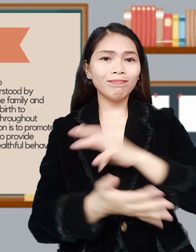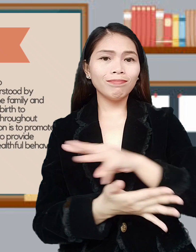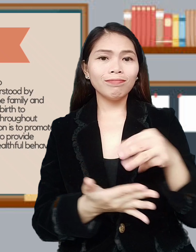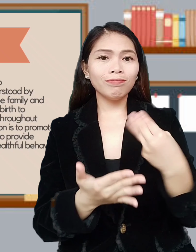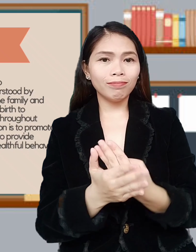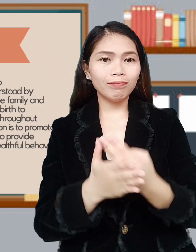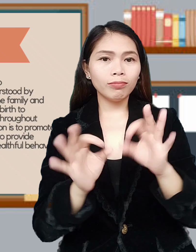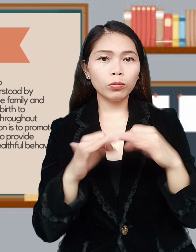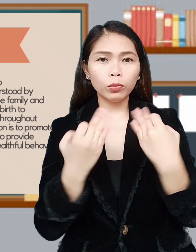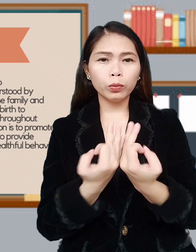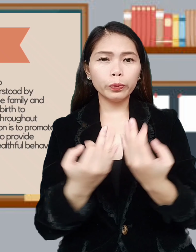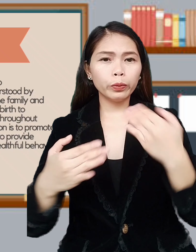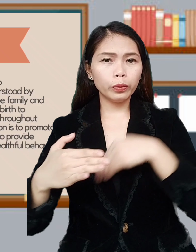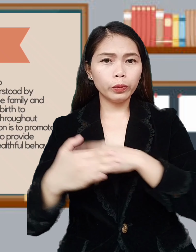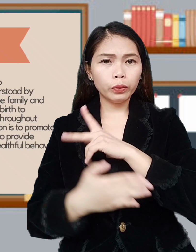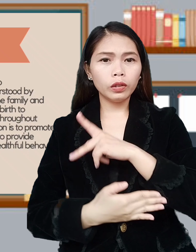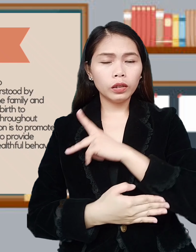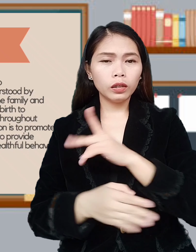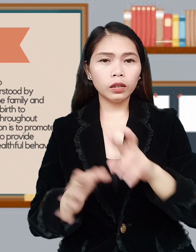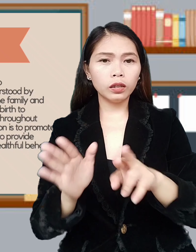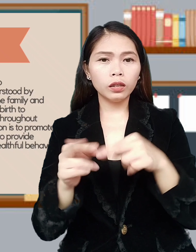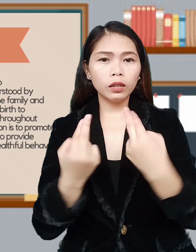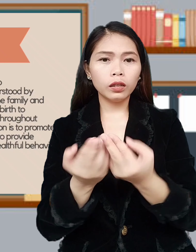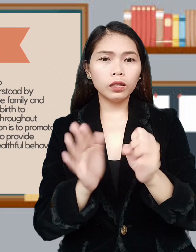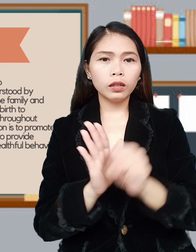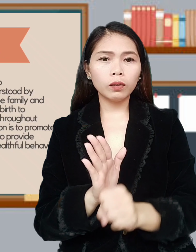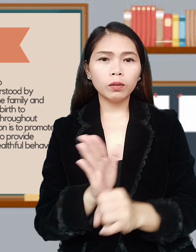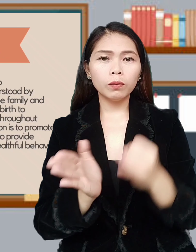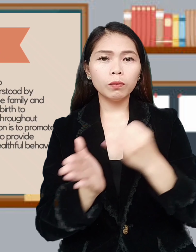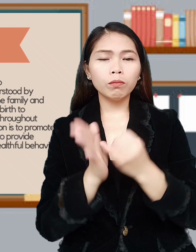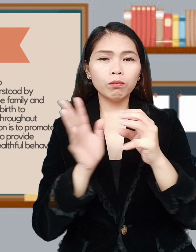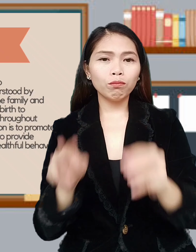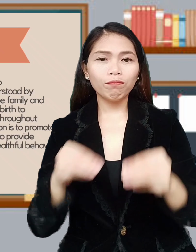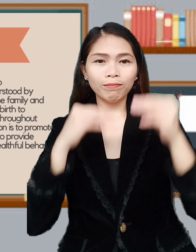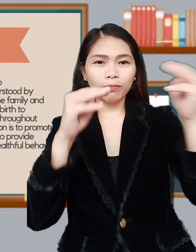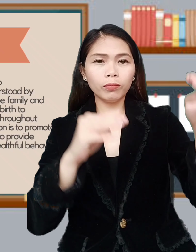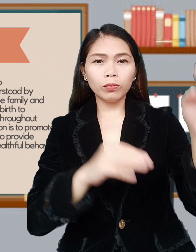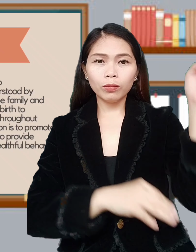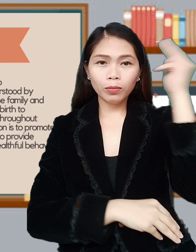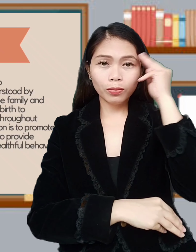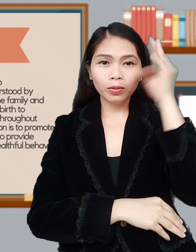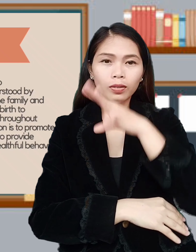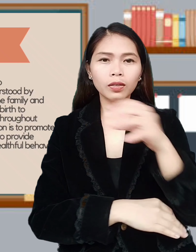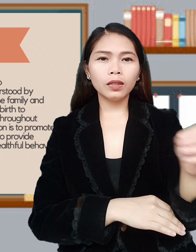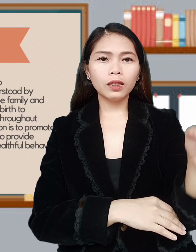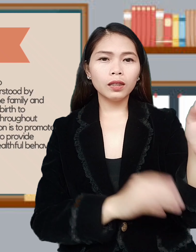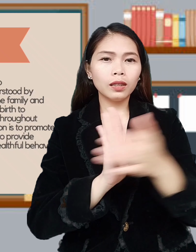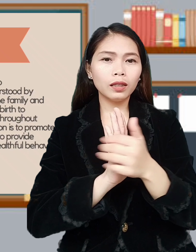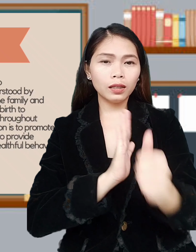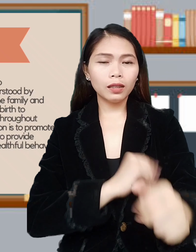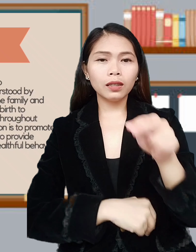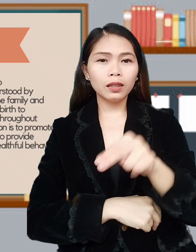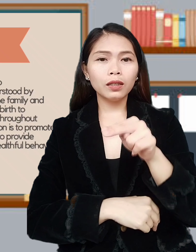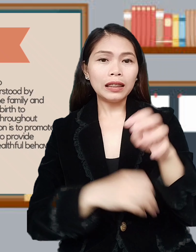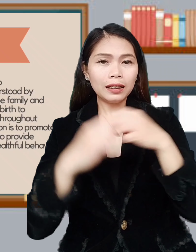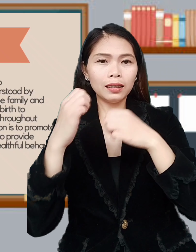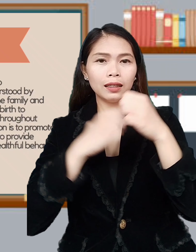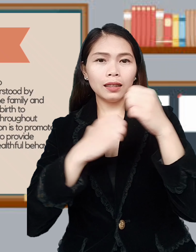family and interpersonal relationship. It is aimed to provide knowledge and skills needed